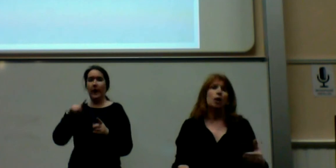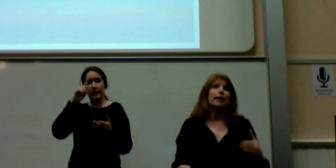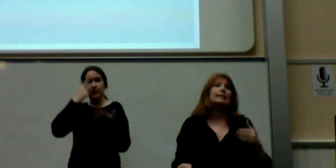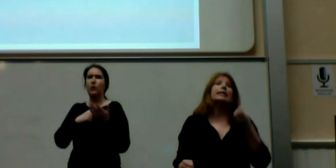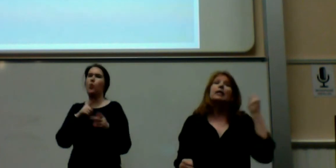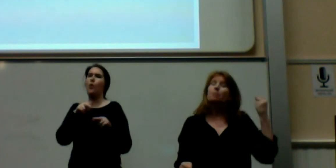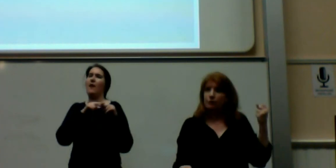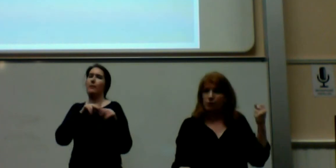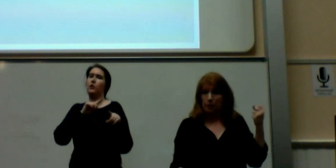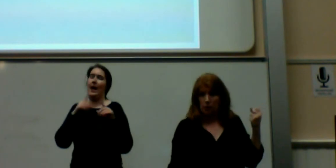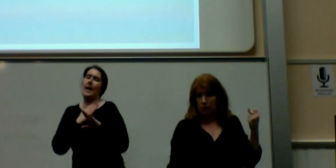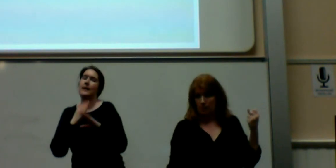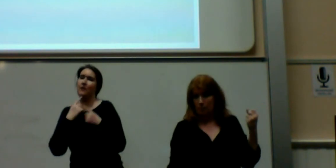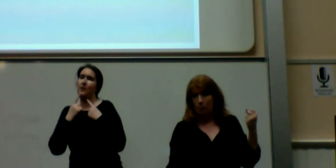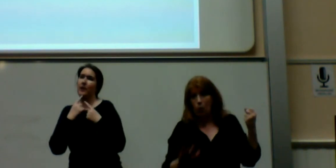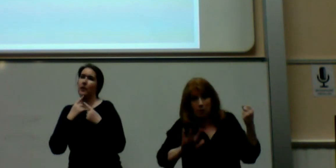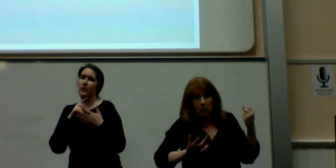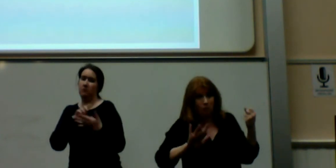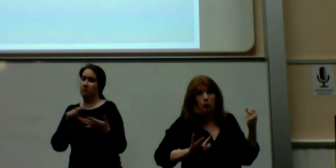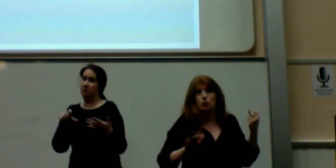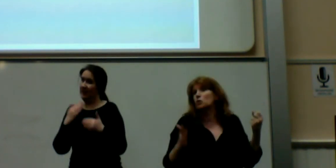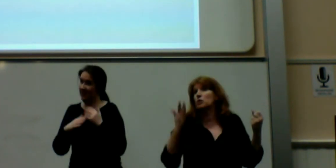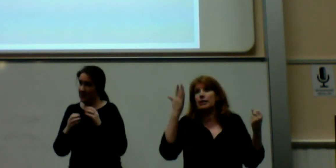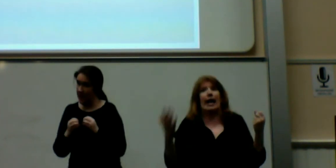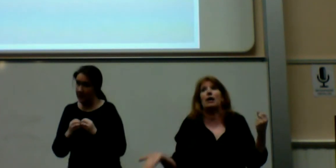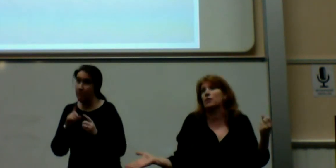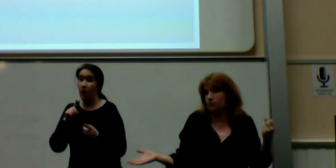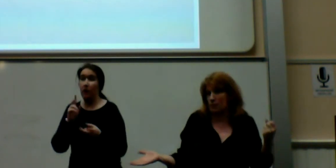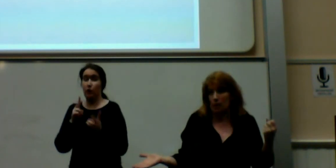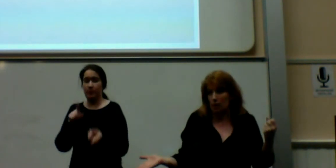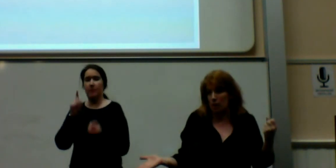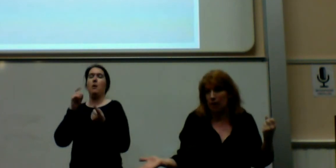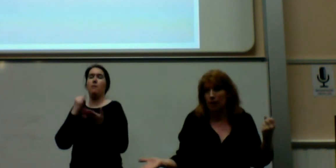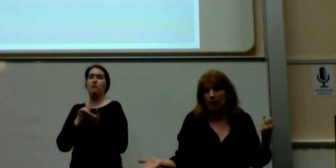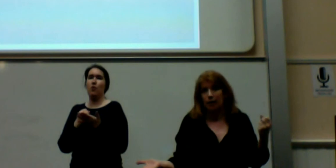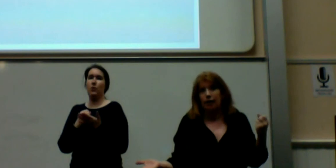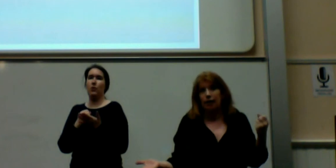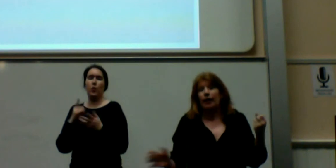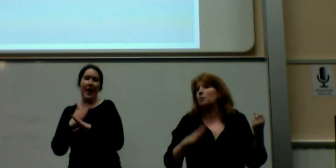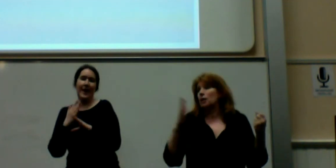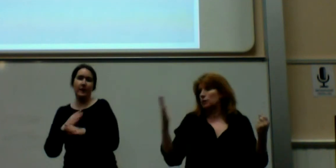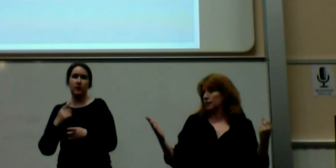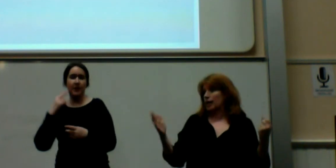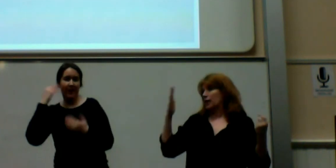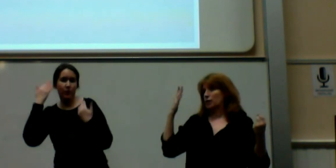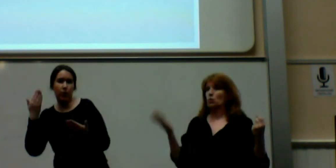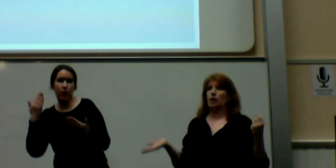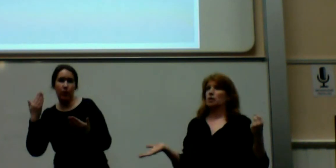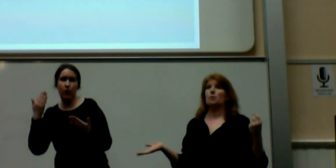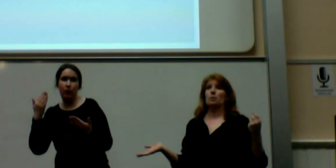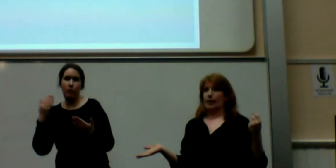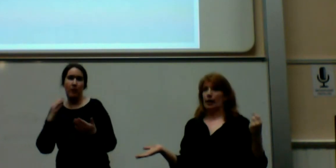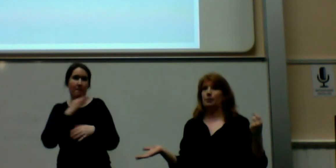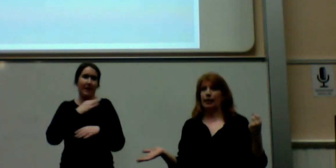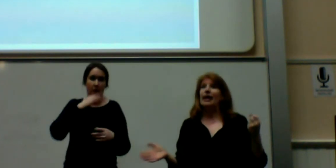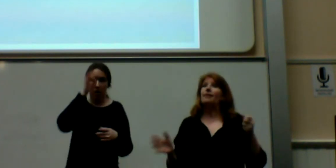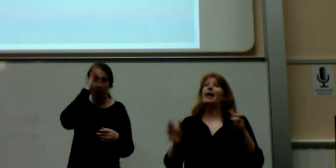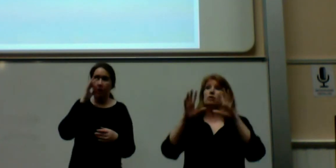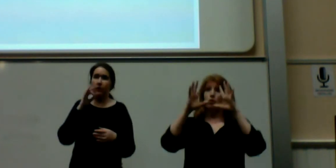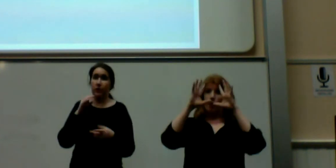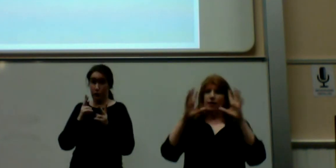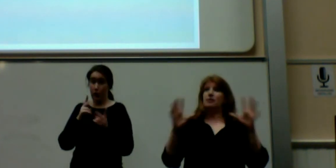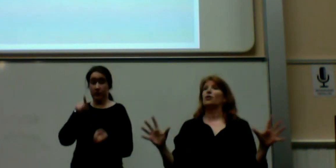family was trying to keep information from this poor deaf person who didn't have the information, and the medical staff had no idea what was